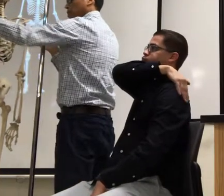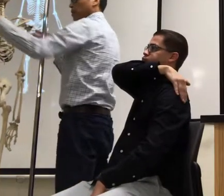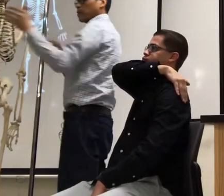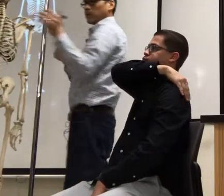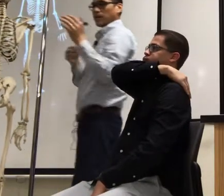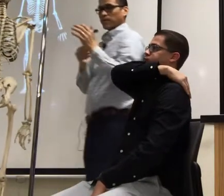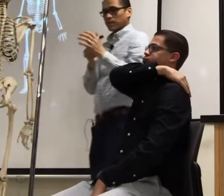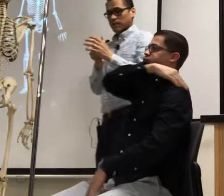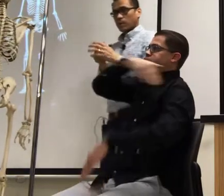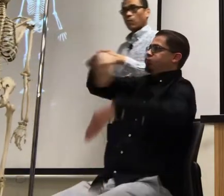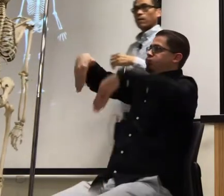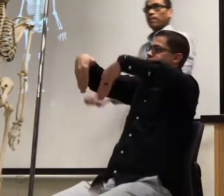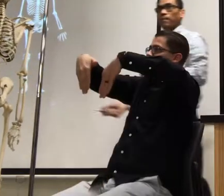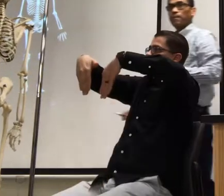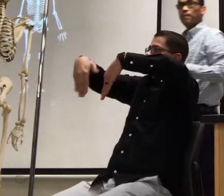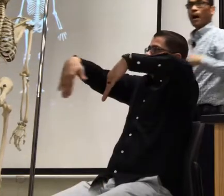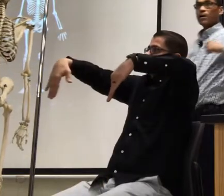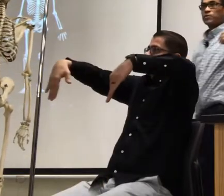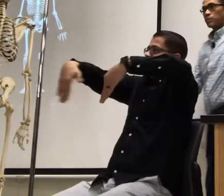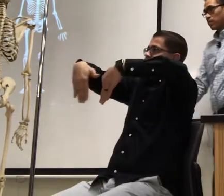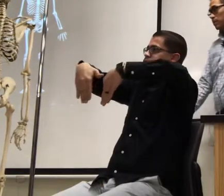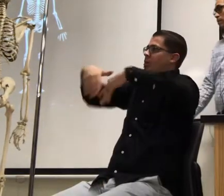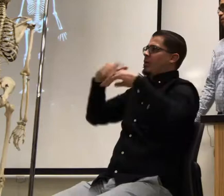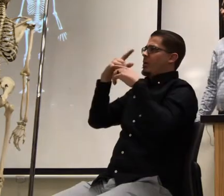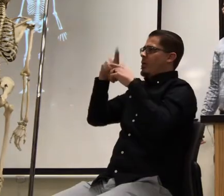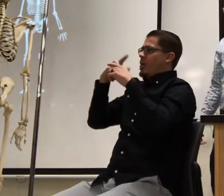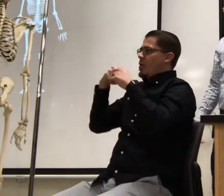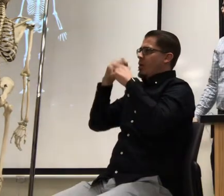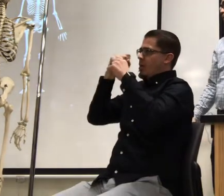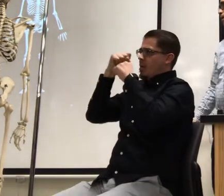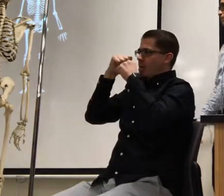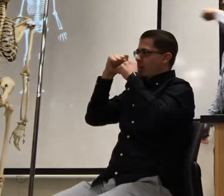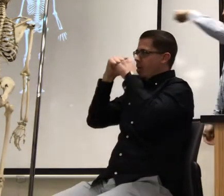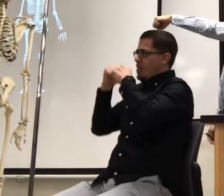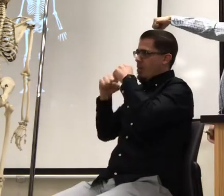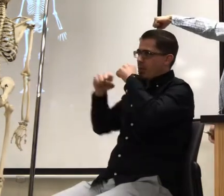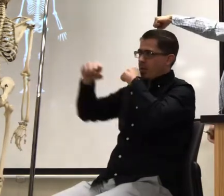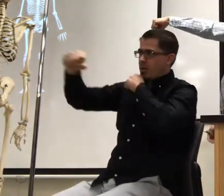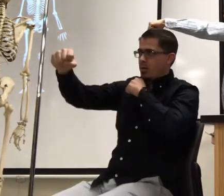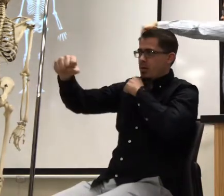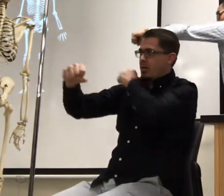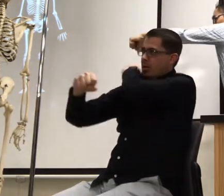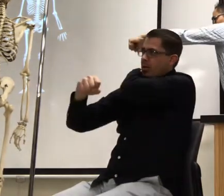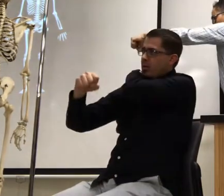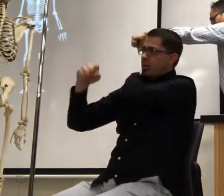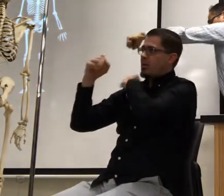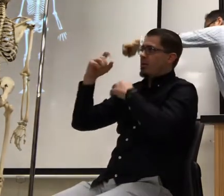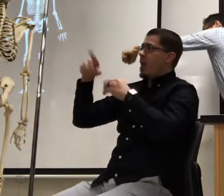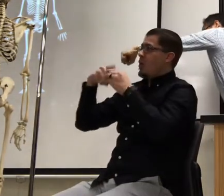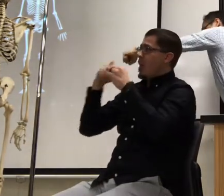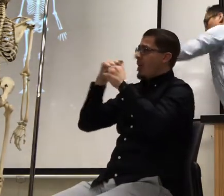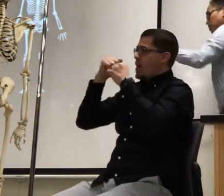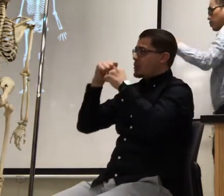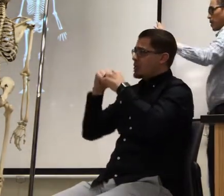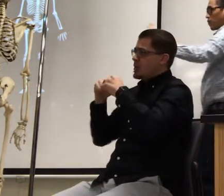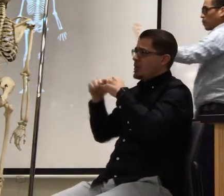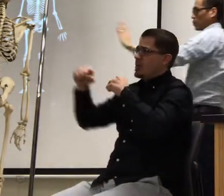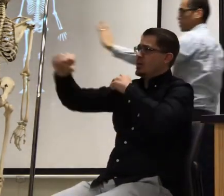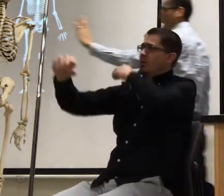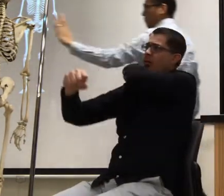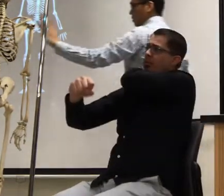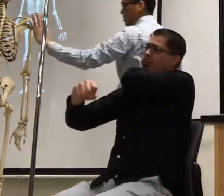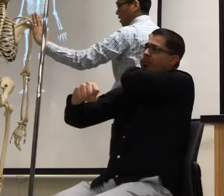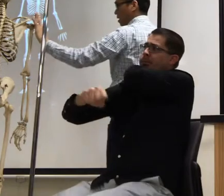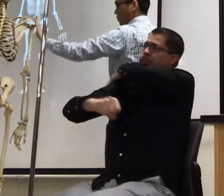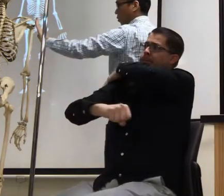forward, like for example, when a boxer goes for the knockout punch, they kind of go like that. You make the